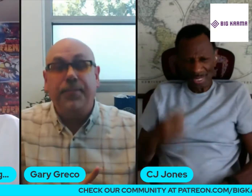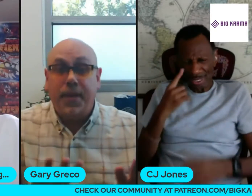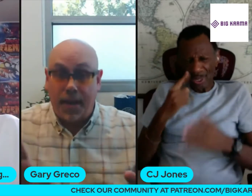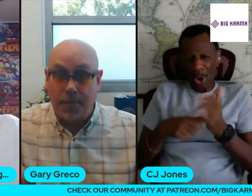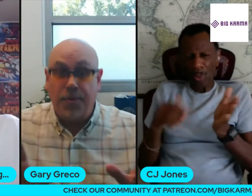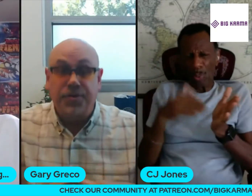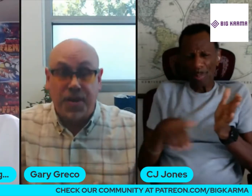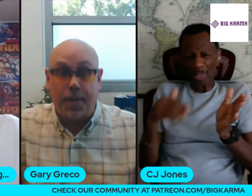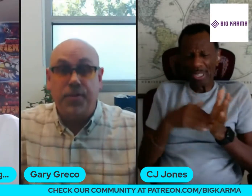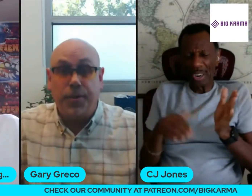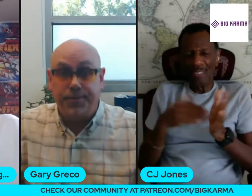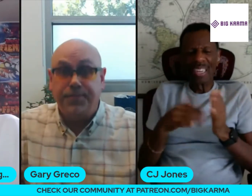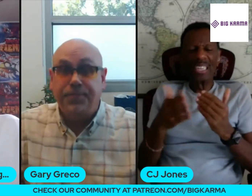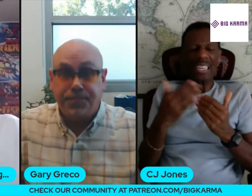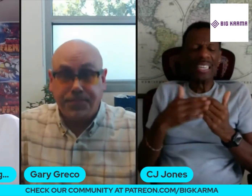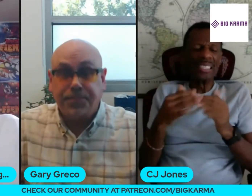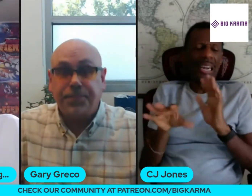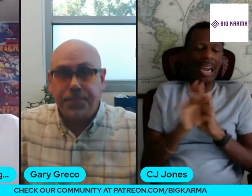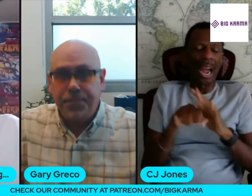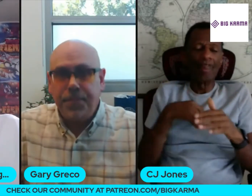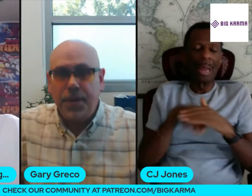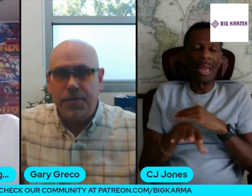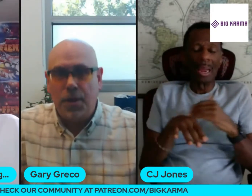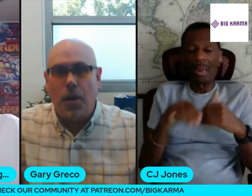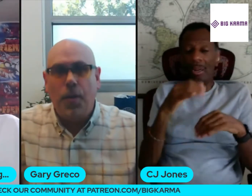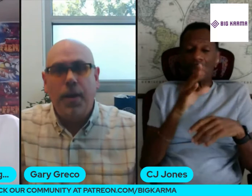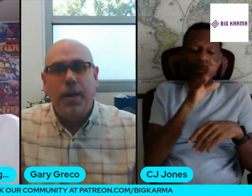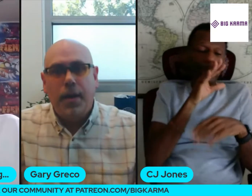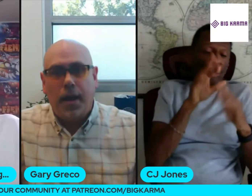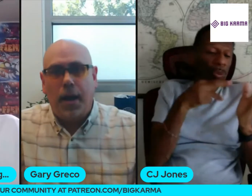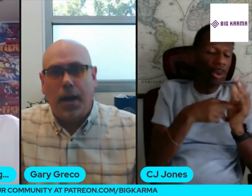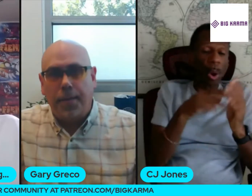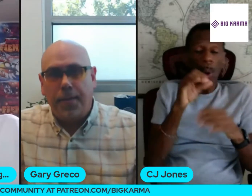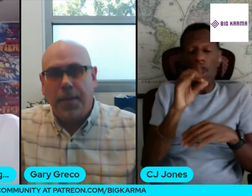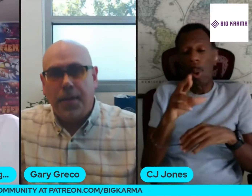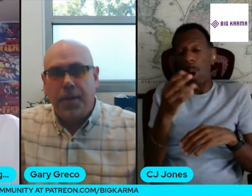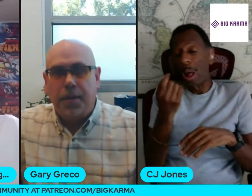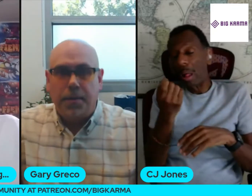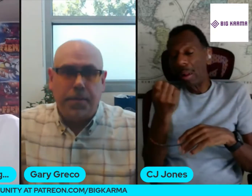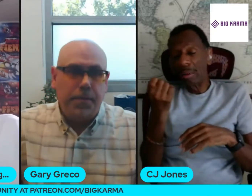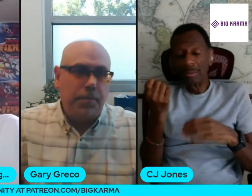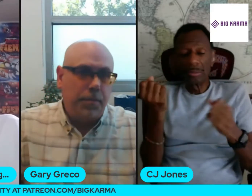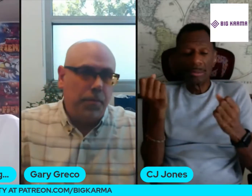of that and put a stop to it. So